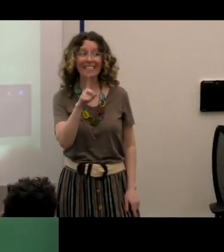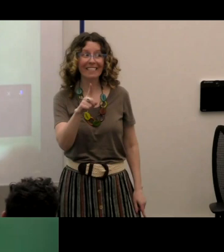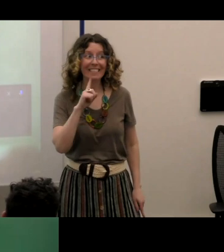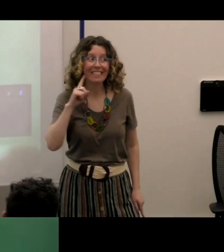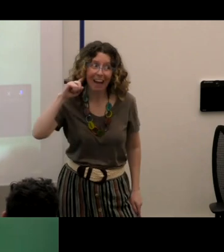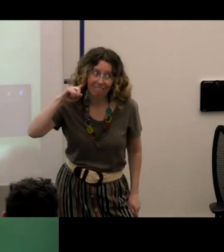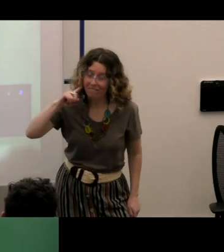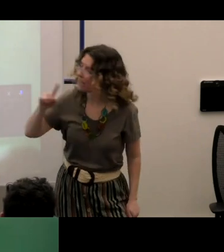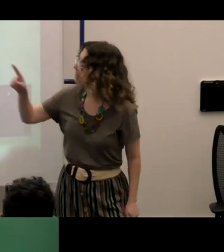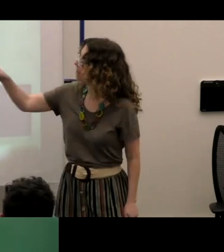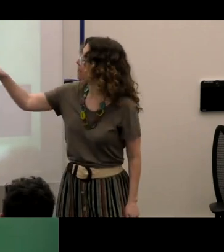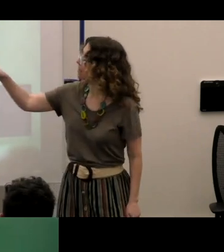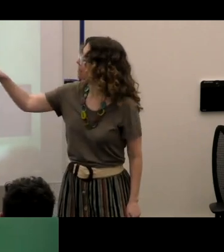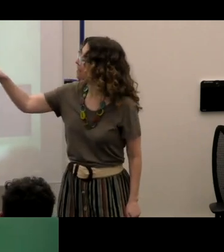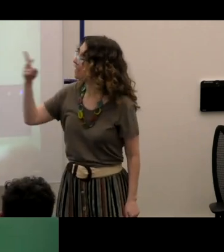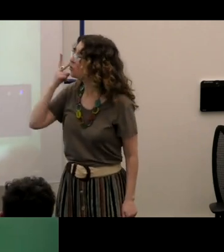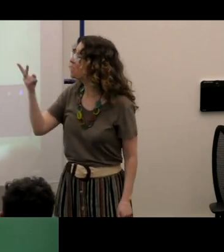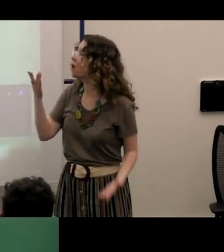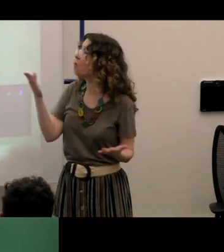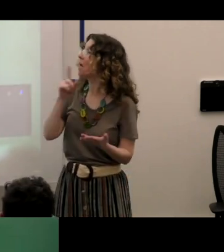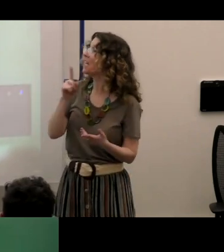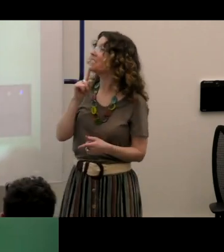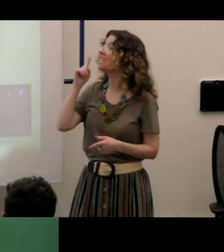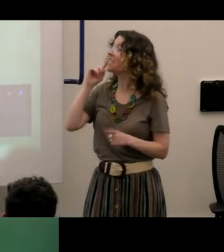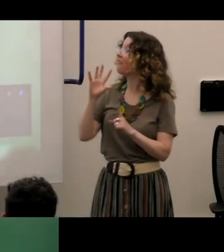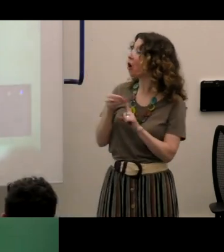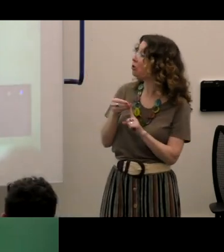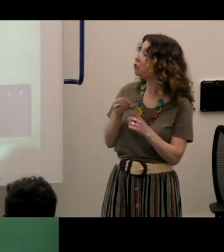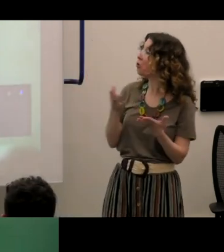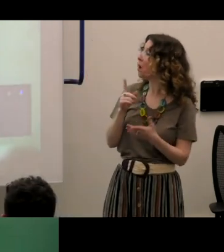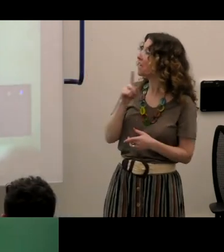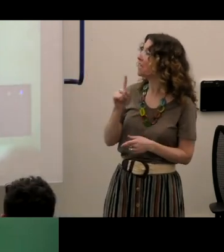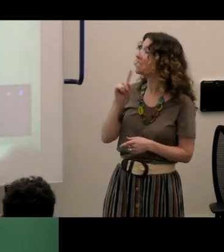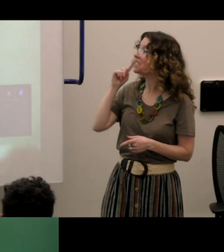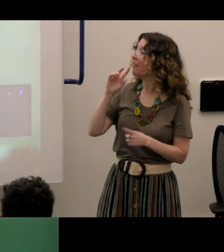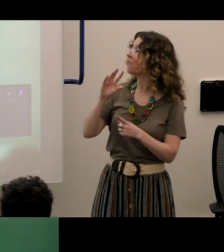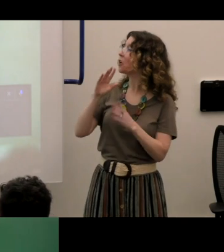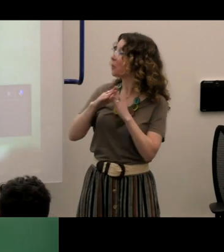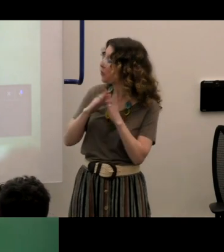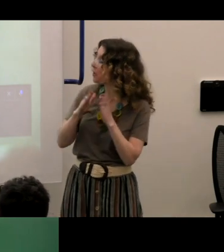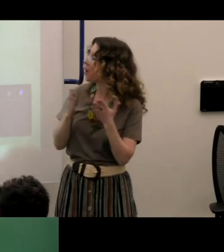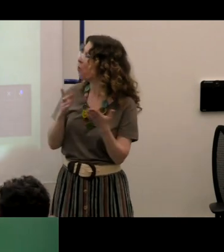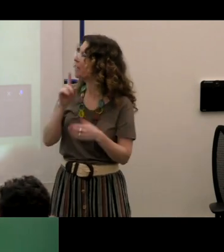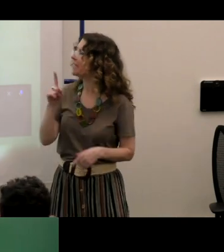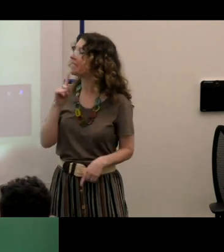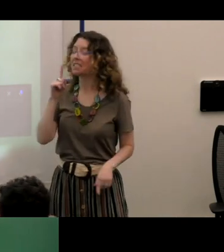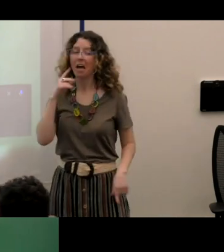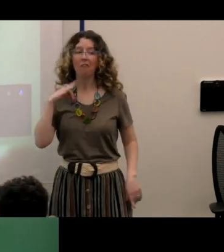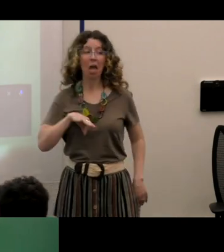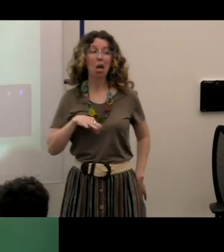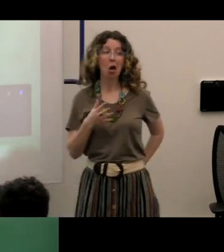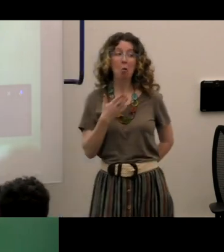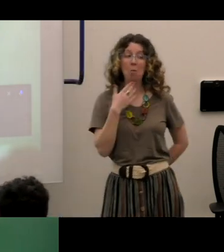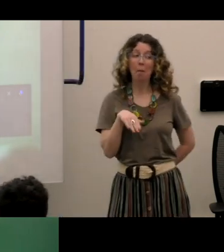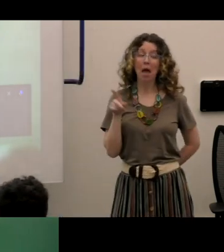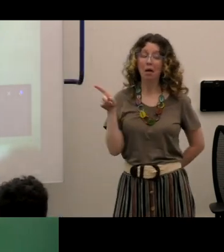Now, if you Google the phrase, what is deaf blank, you're going to see the first few options pop up. What is deaf culture? What is deaf community? What is deaf